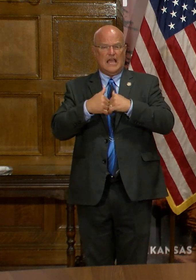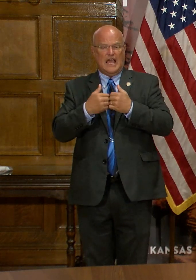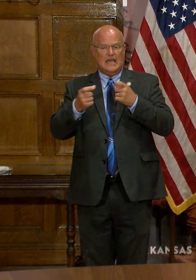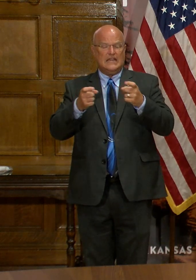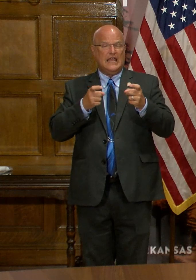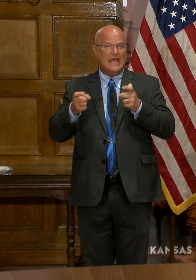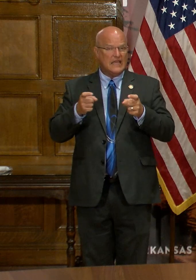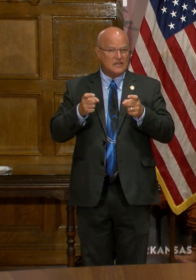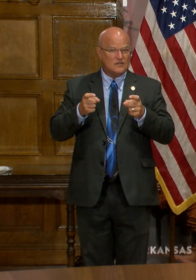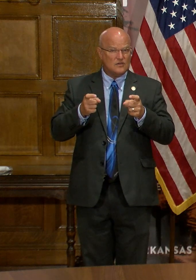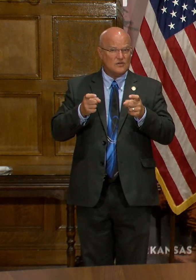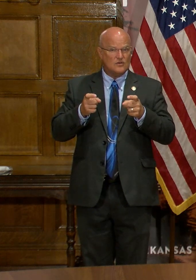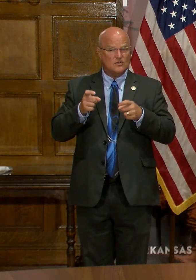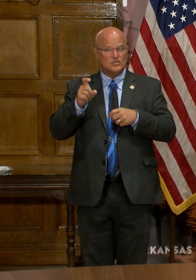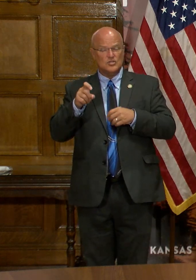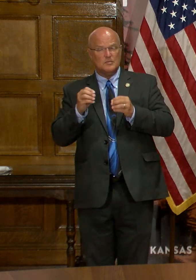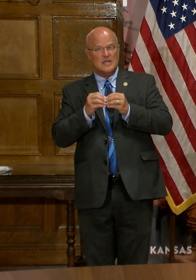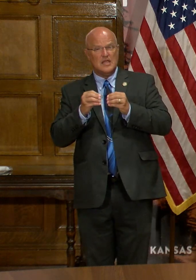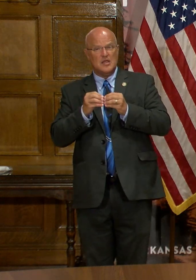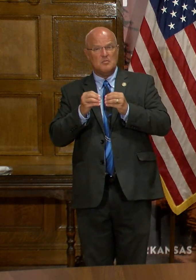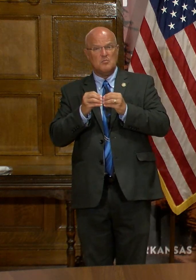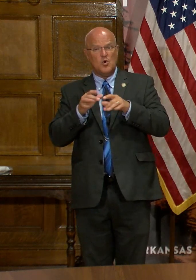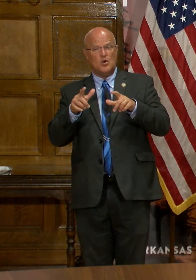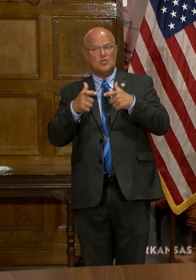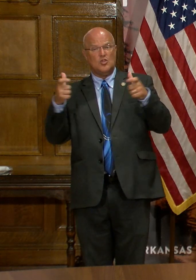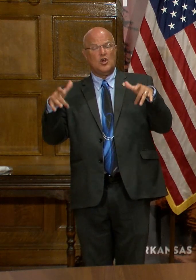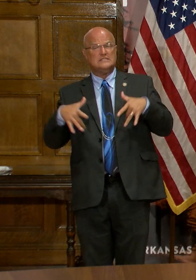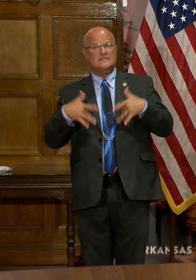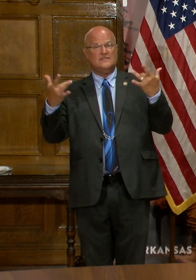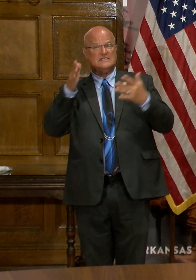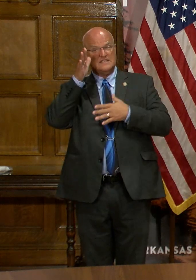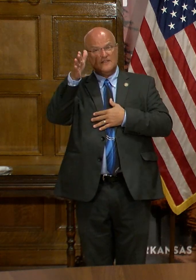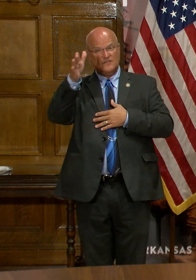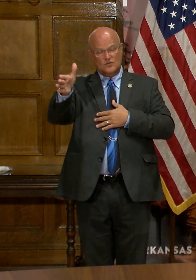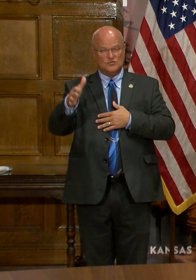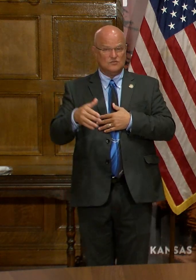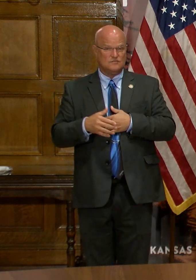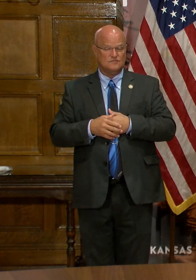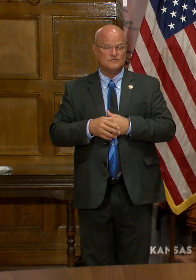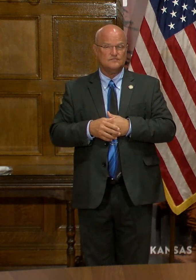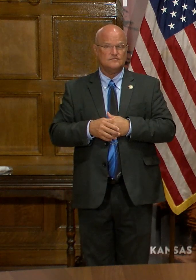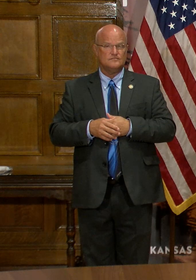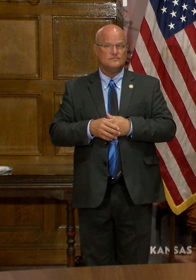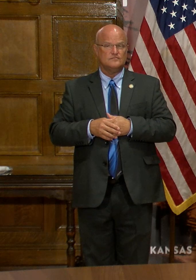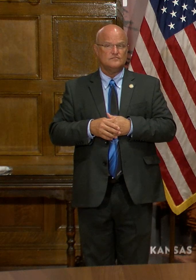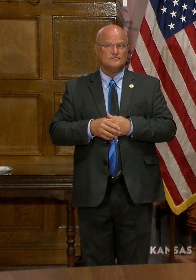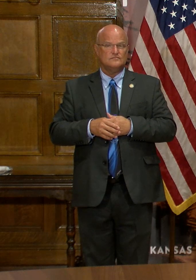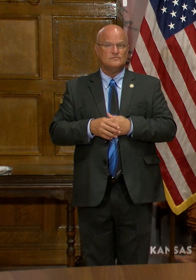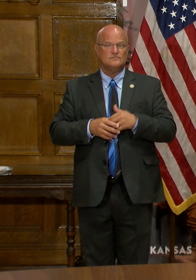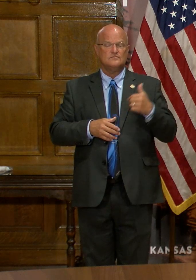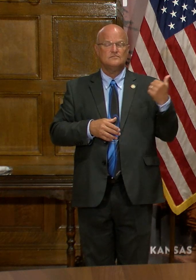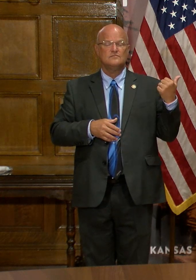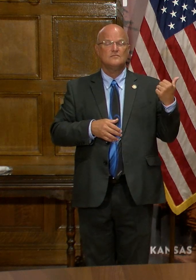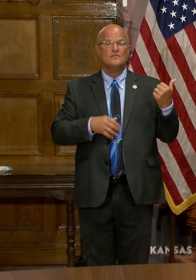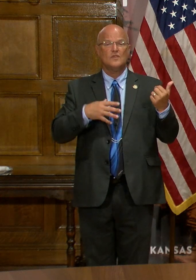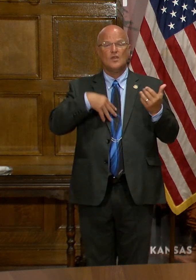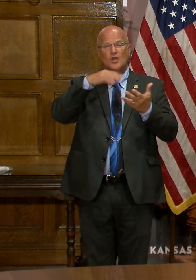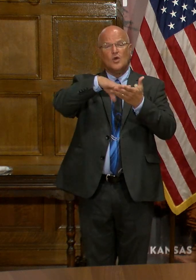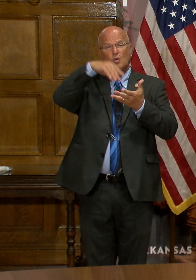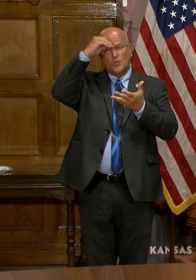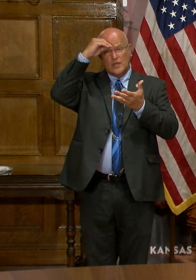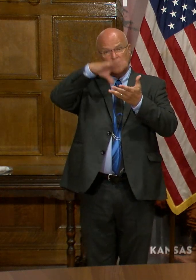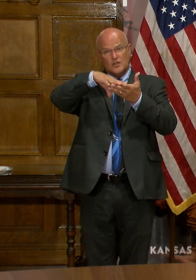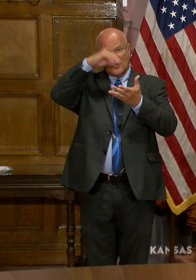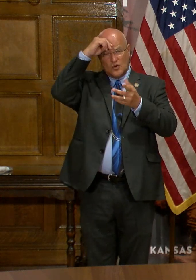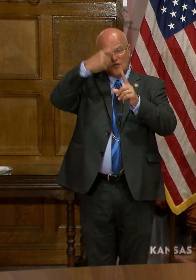handle or whether there should be more large events in the future during the pandemic? Well, we learn from every